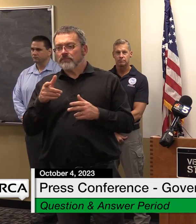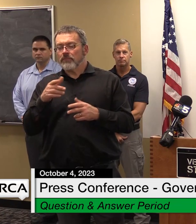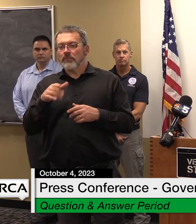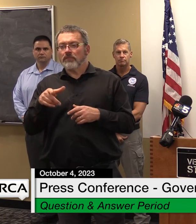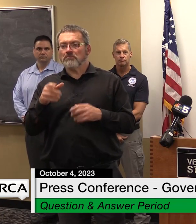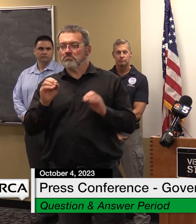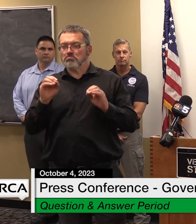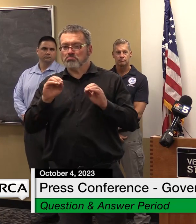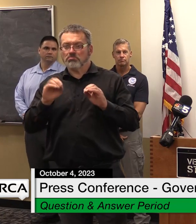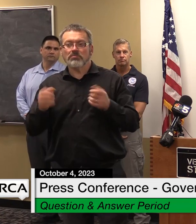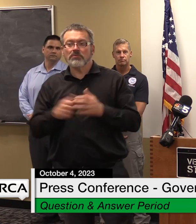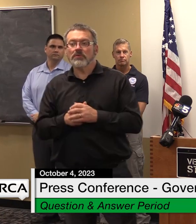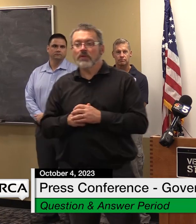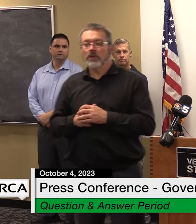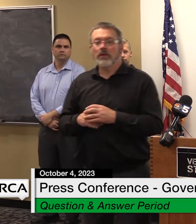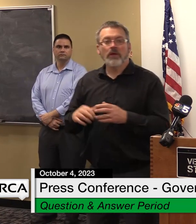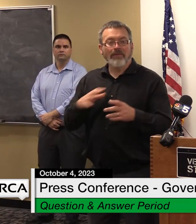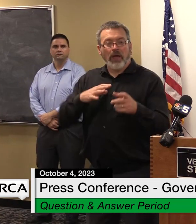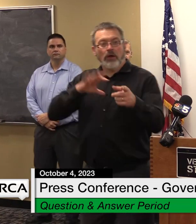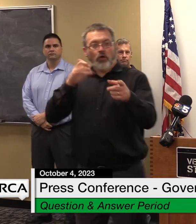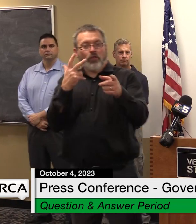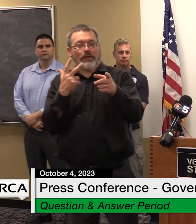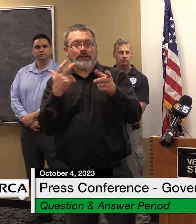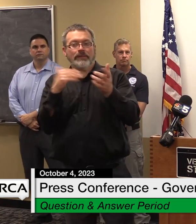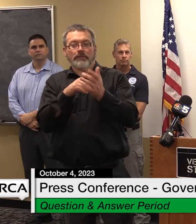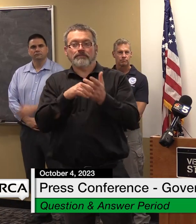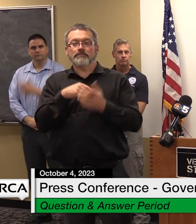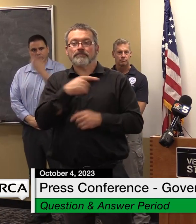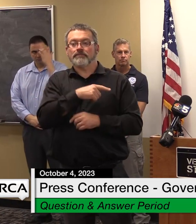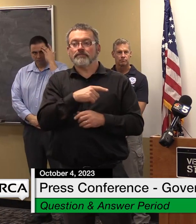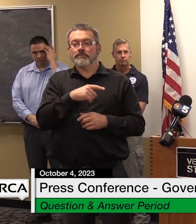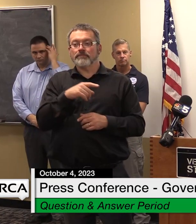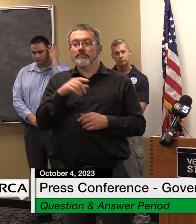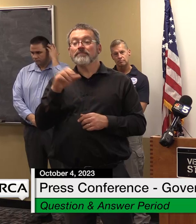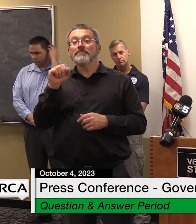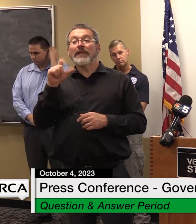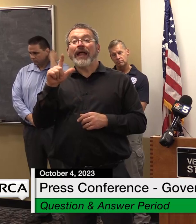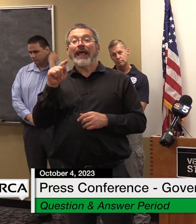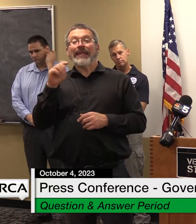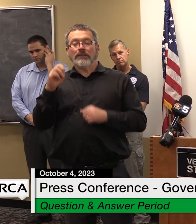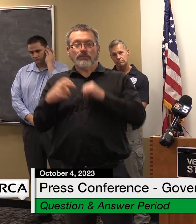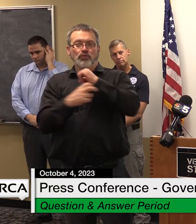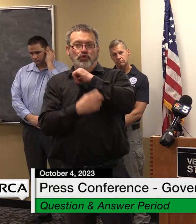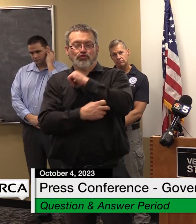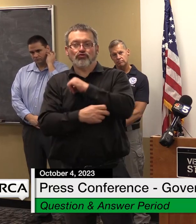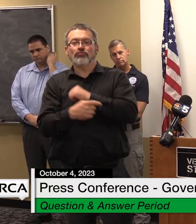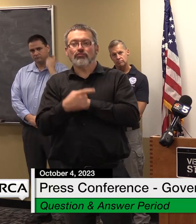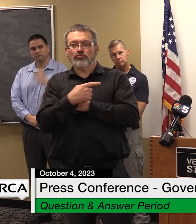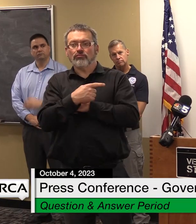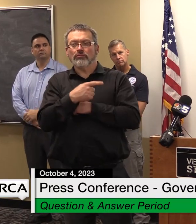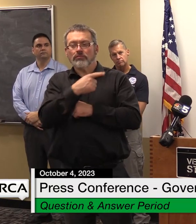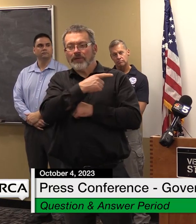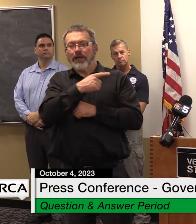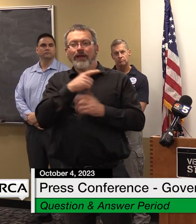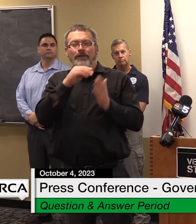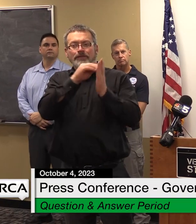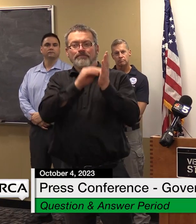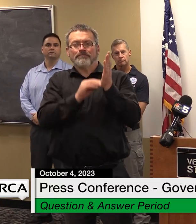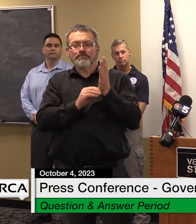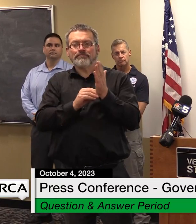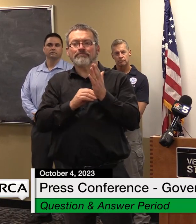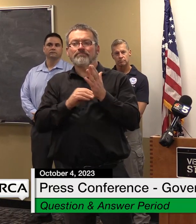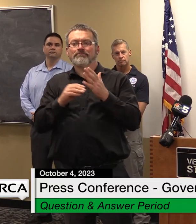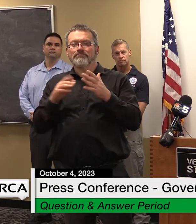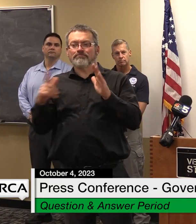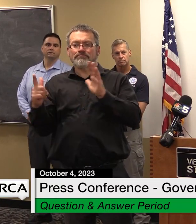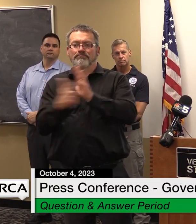Back to the room. Governor, you speaking of Slate Ridge, I believe you signed a bill earlier this year banning paramilitary